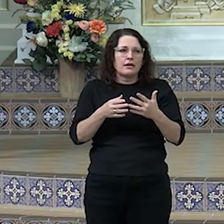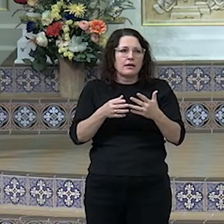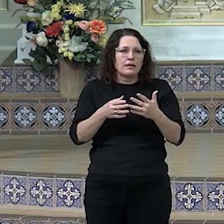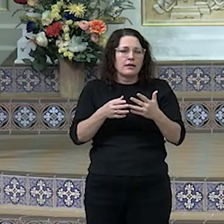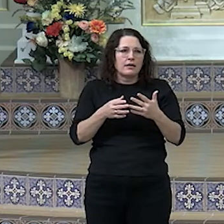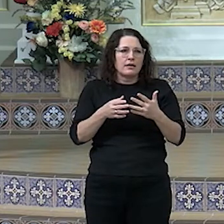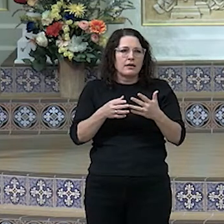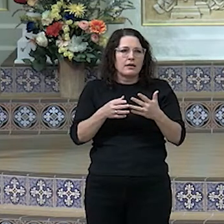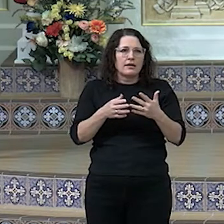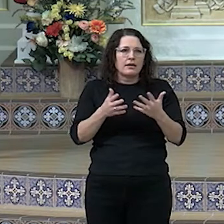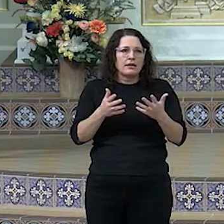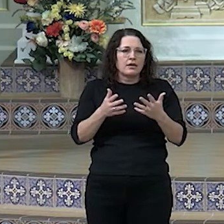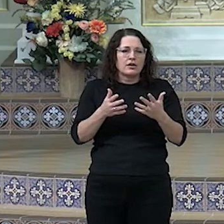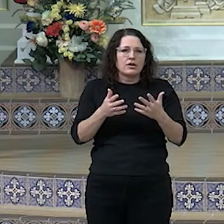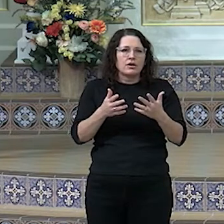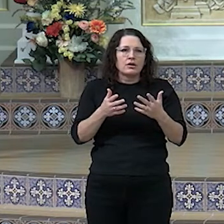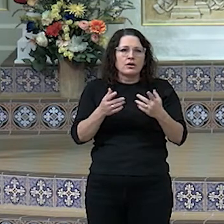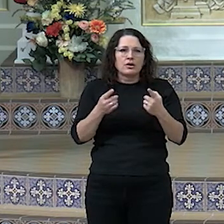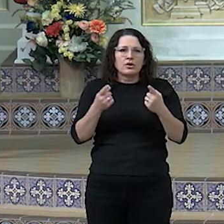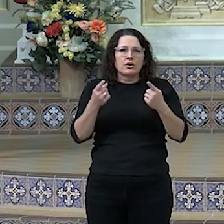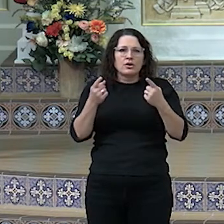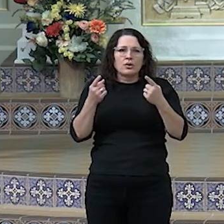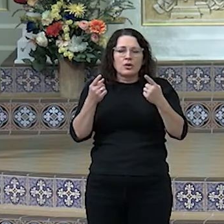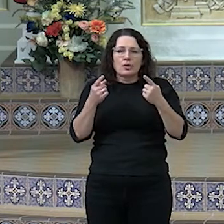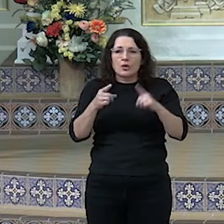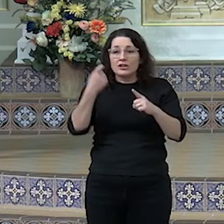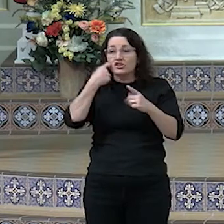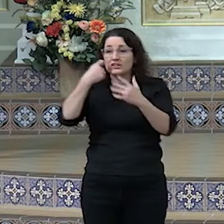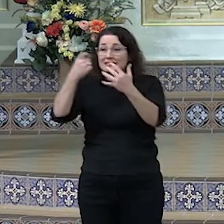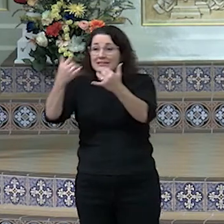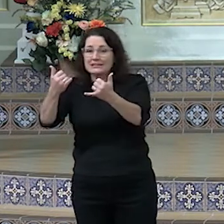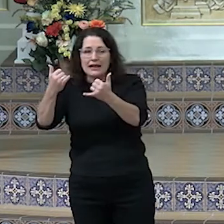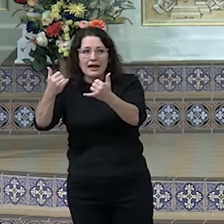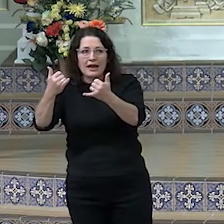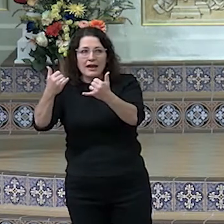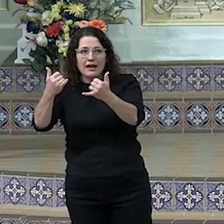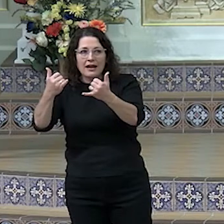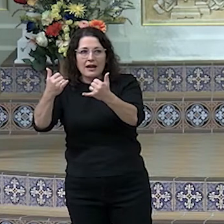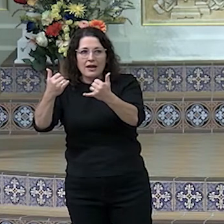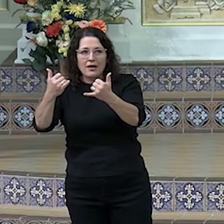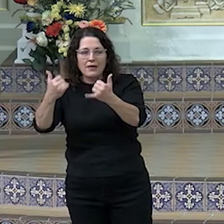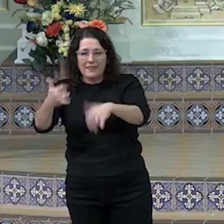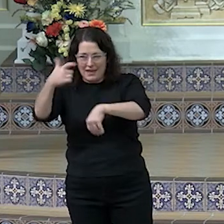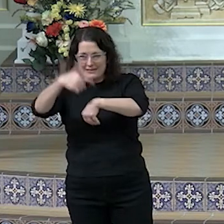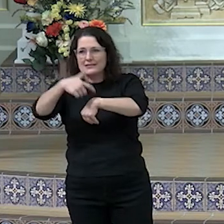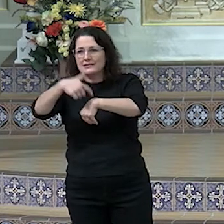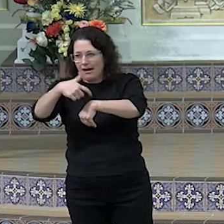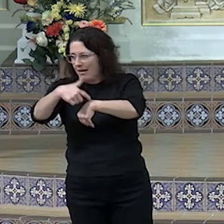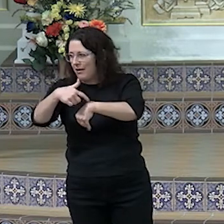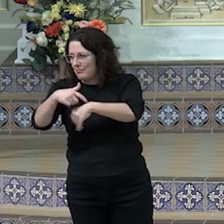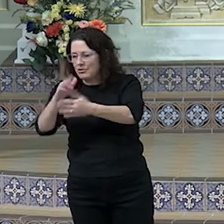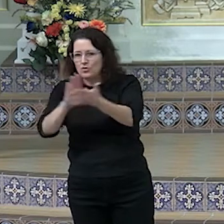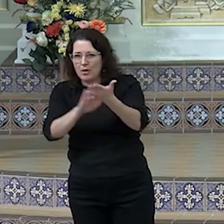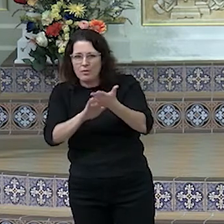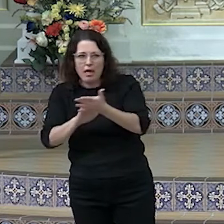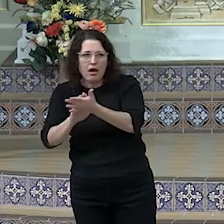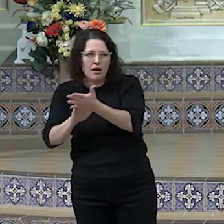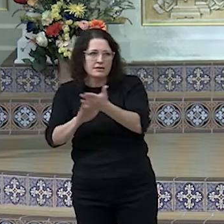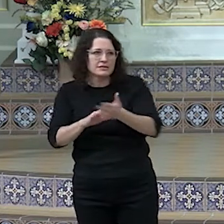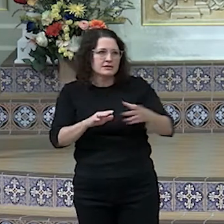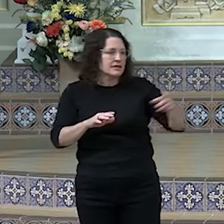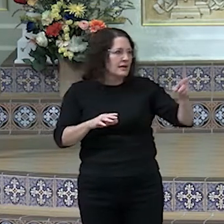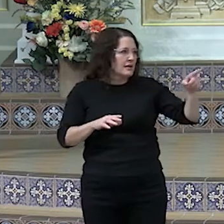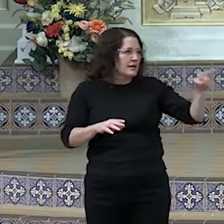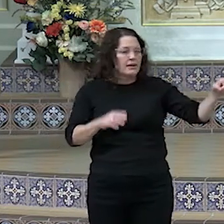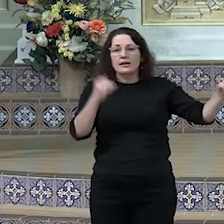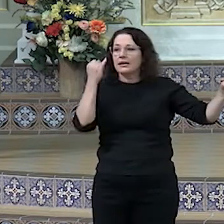applause. When you just did it now, that was the time, okay? And